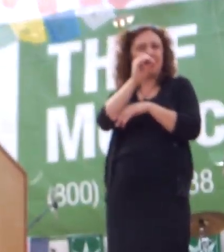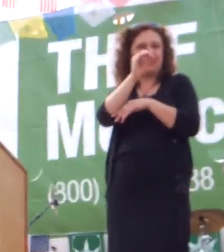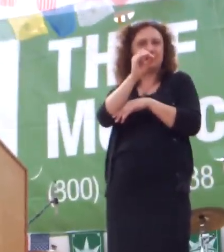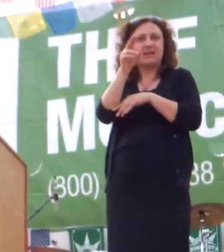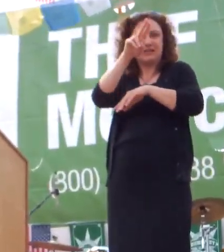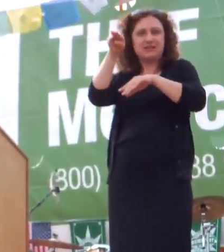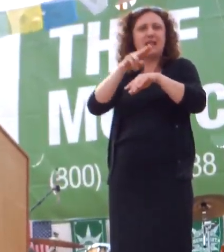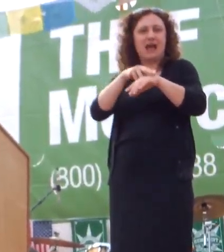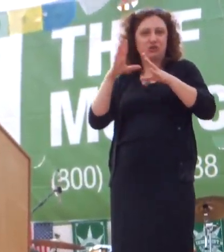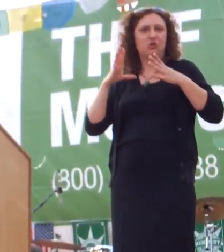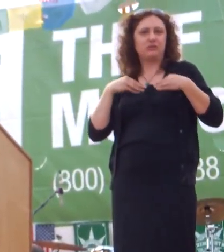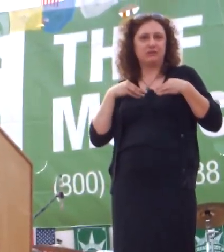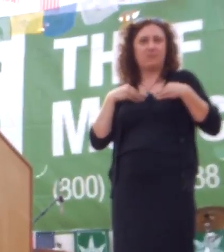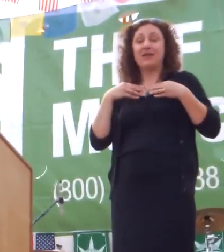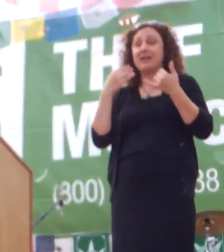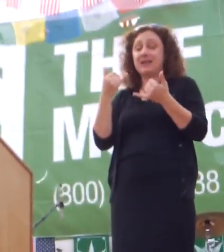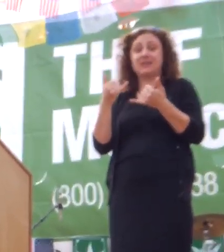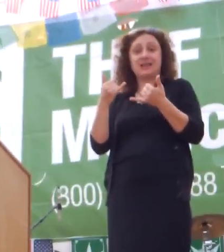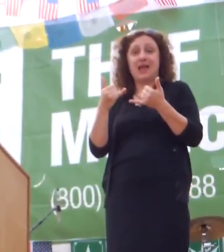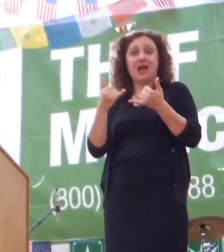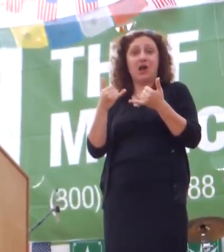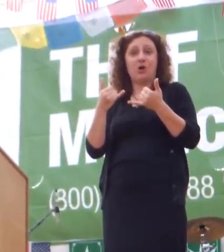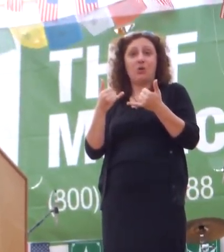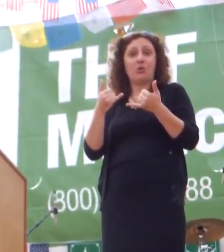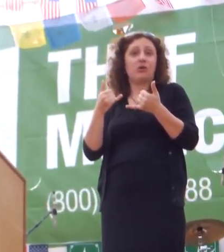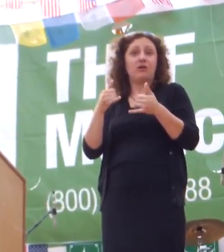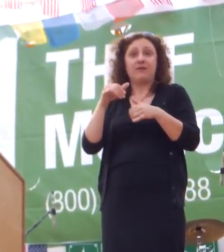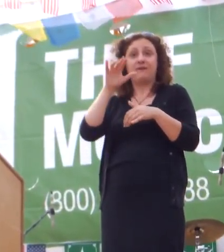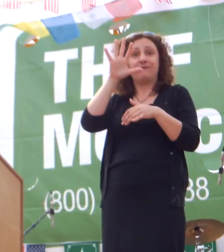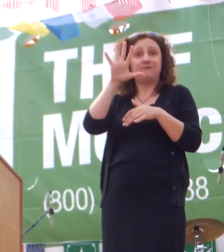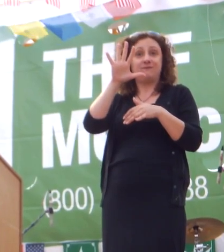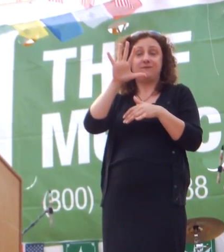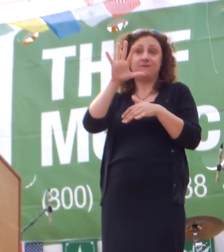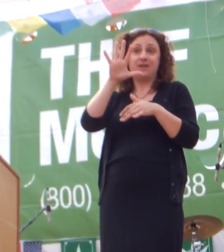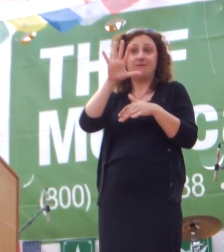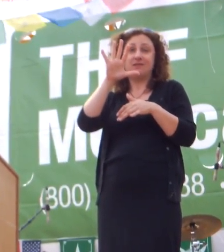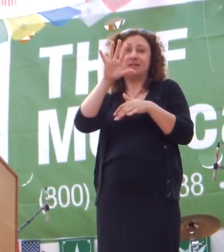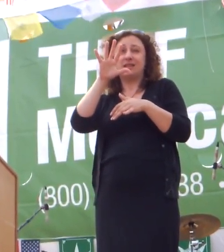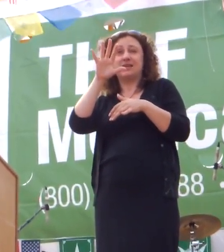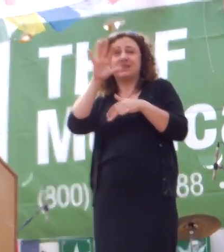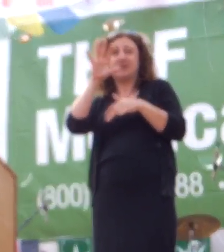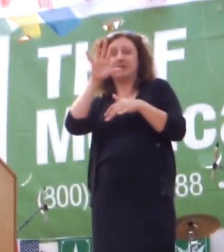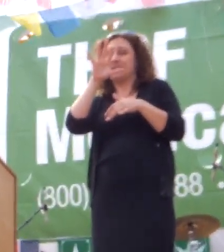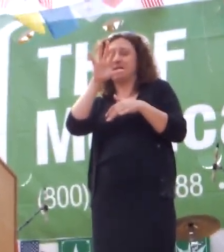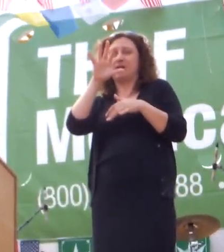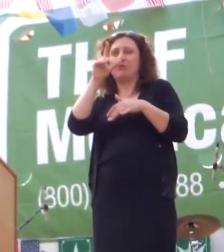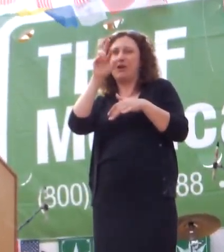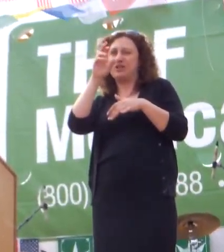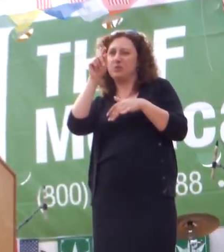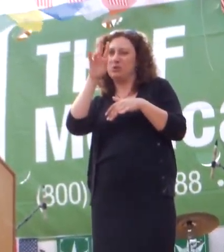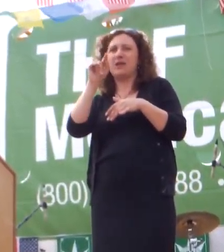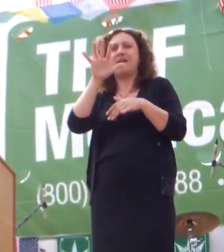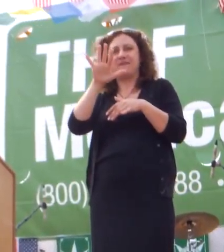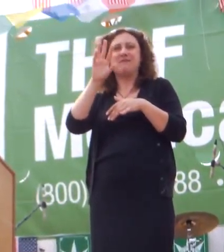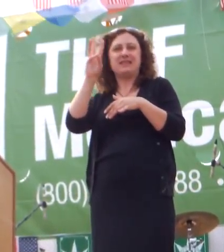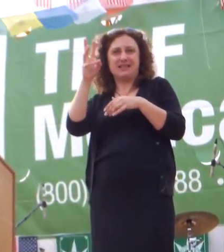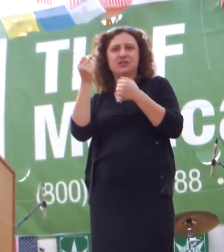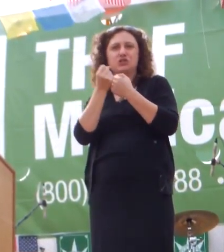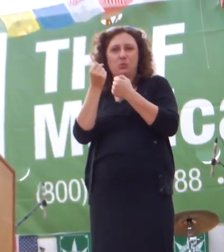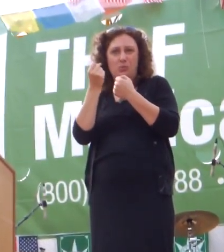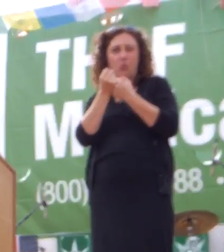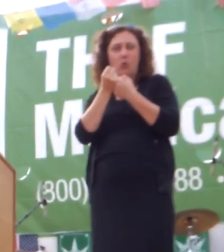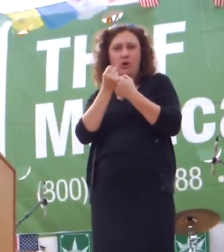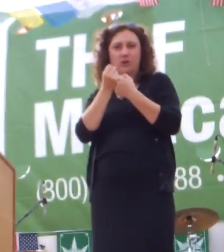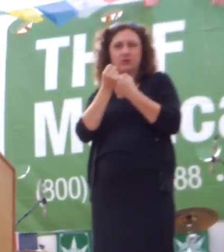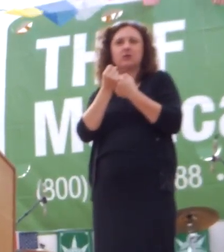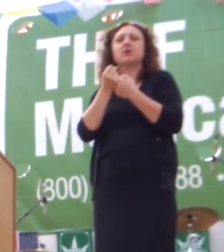50%. Gallup poll, only 46% opposed. A new Rasmussen poll, I think, had 56% support. A third poll